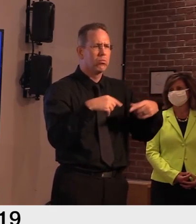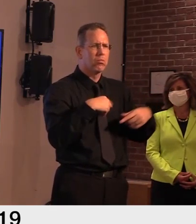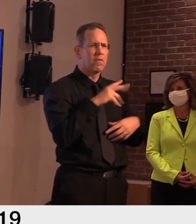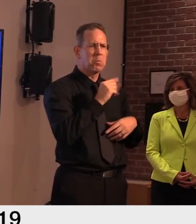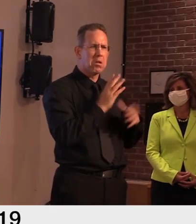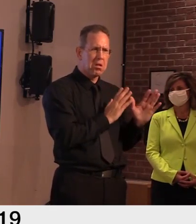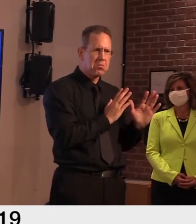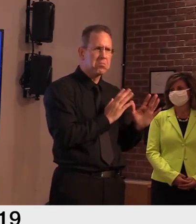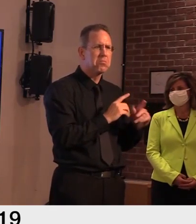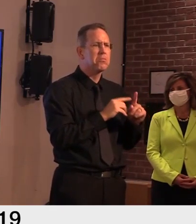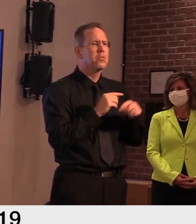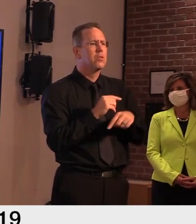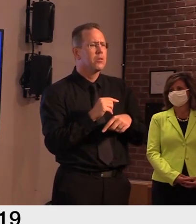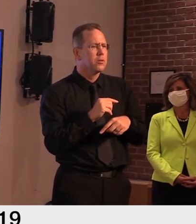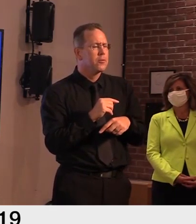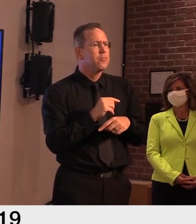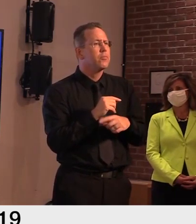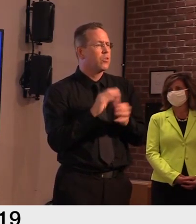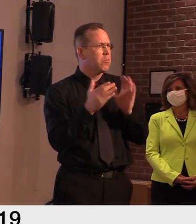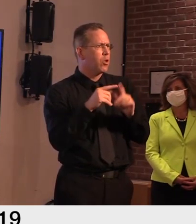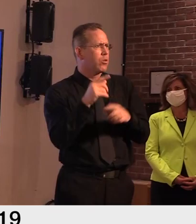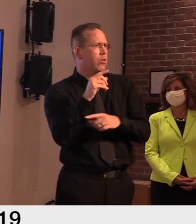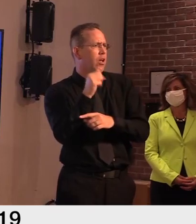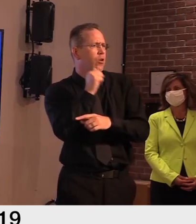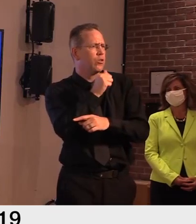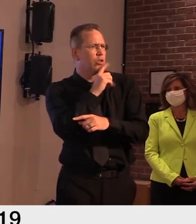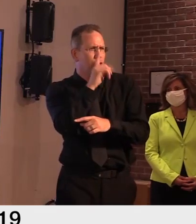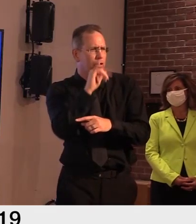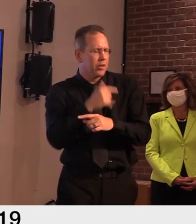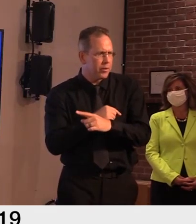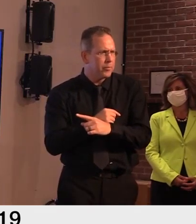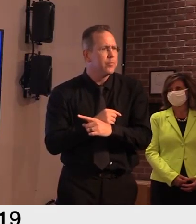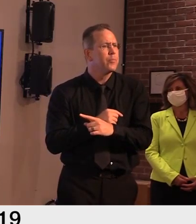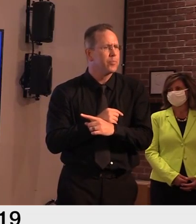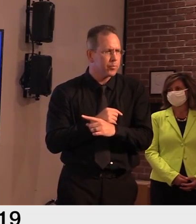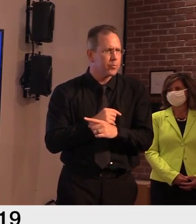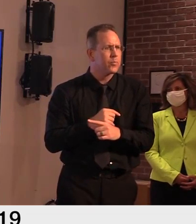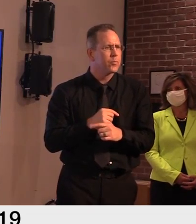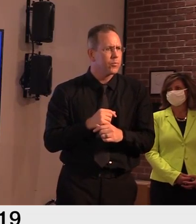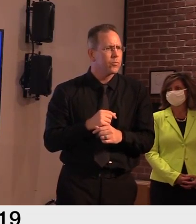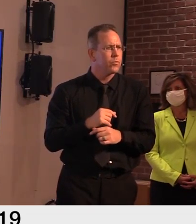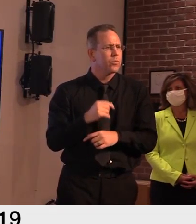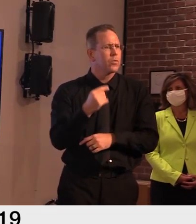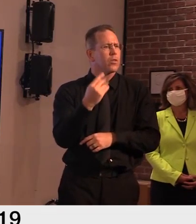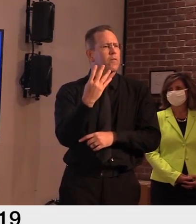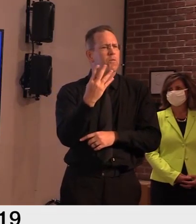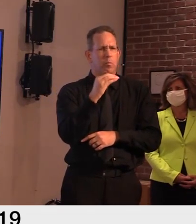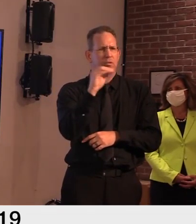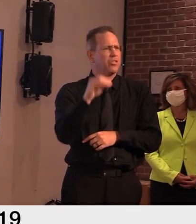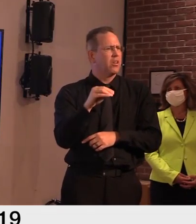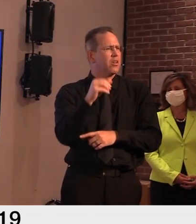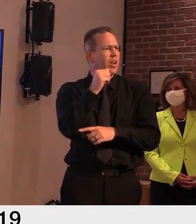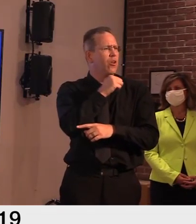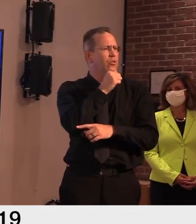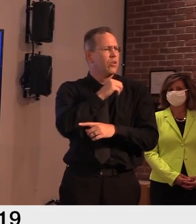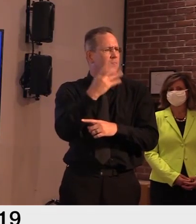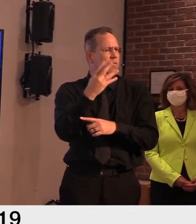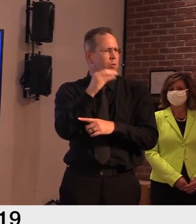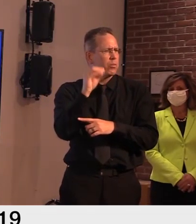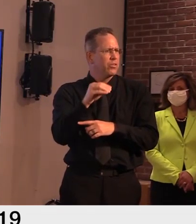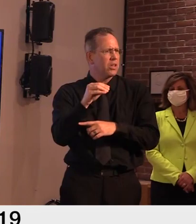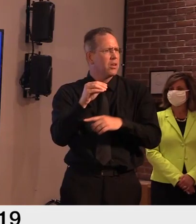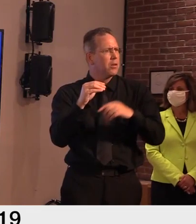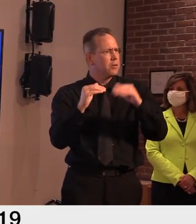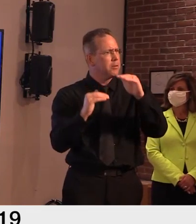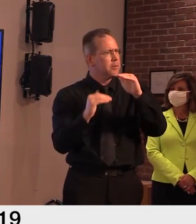as concerning if this were a metric that we were looking at for our own data. On the viral growth rate, again, you see here a